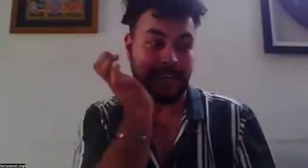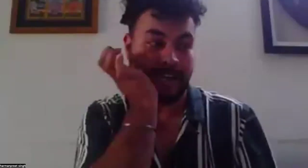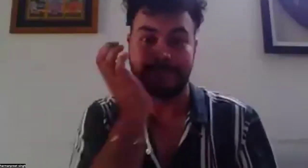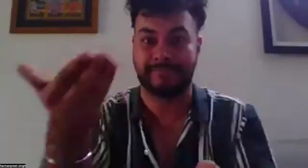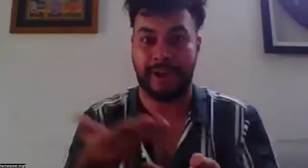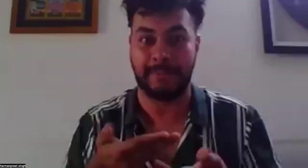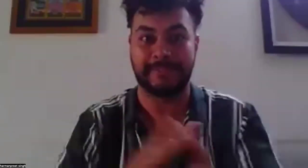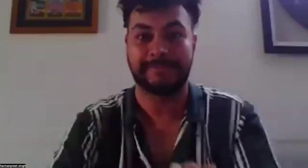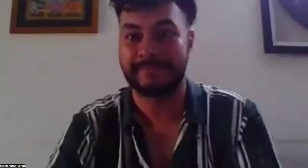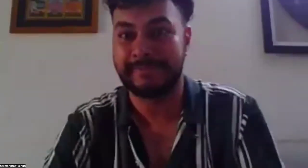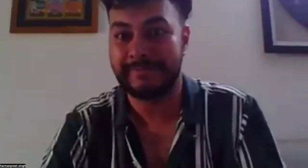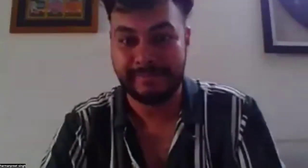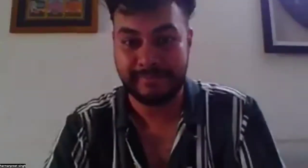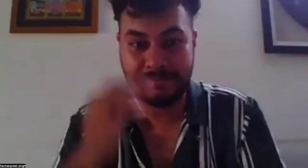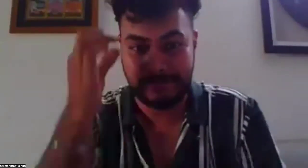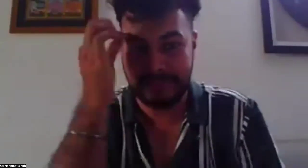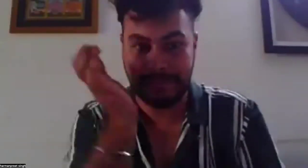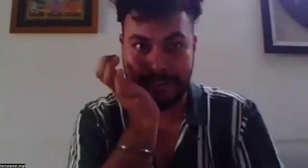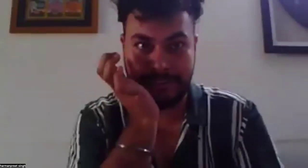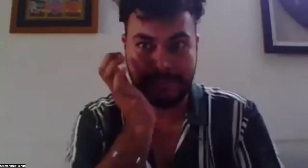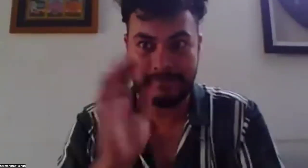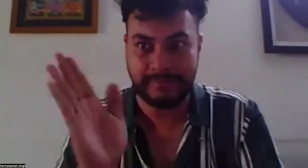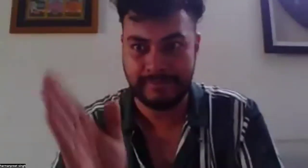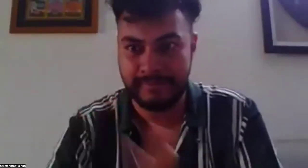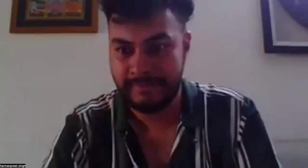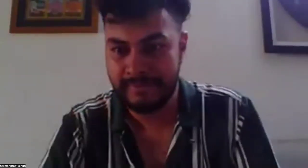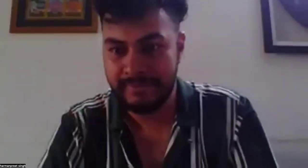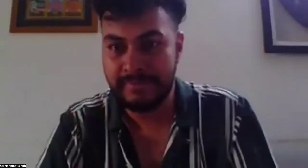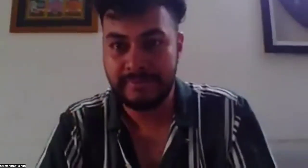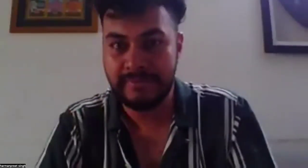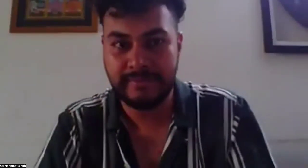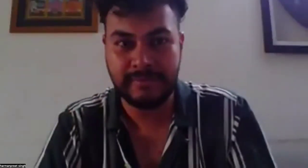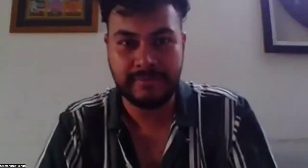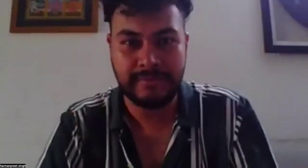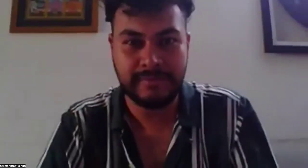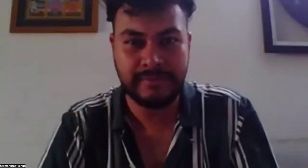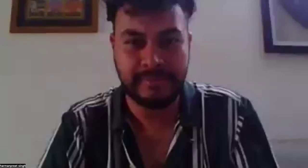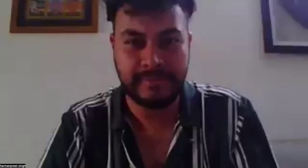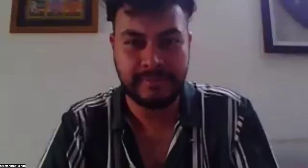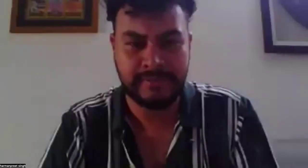Welcome to the panelists. I would like to first call upon Sudarshan.